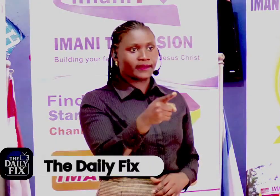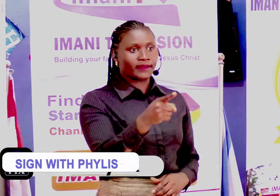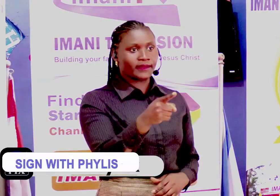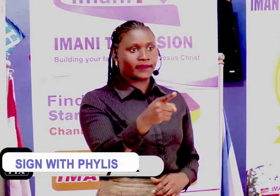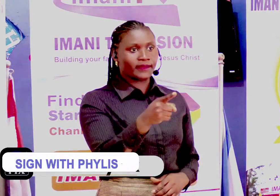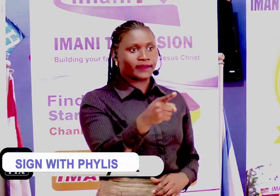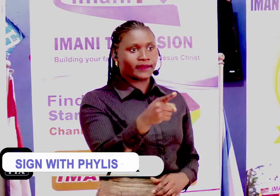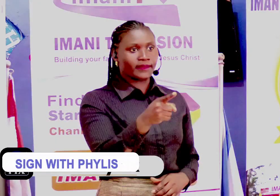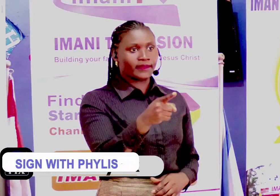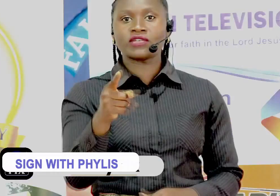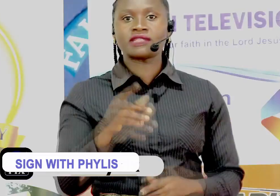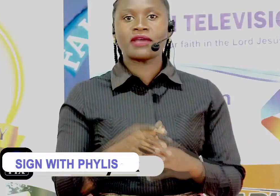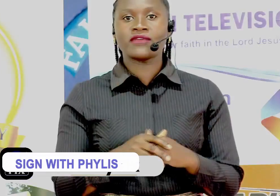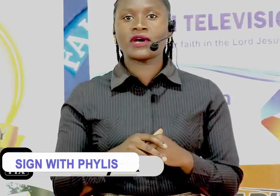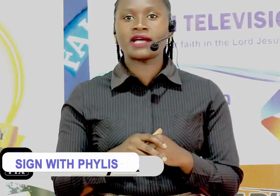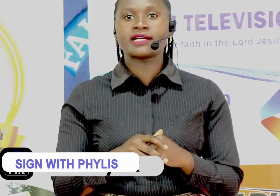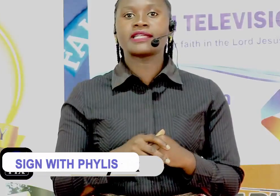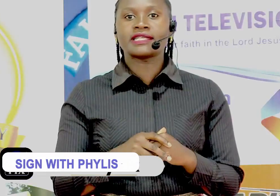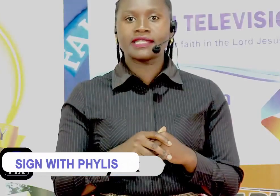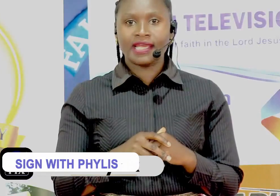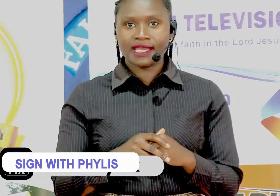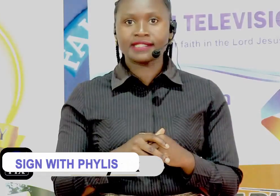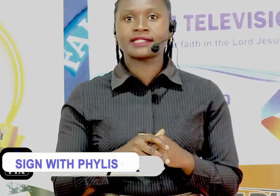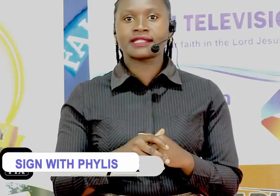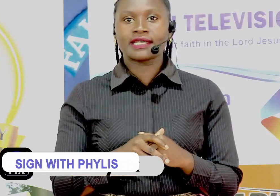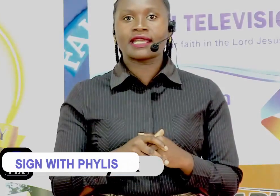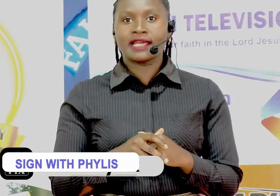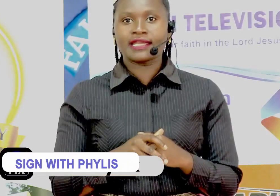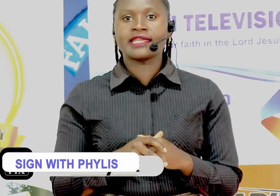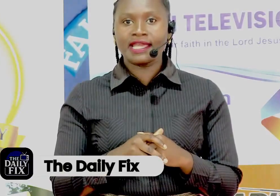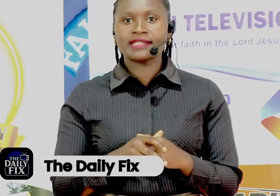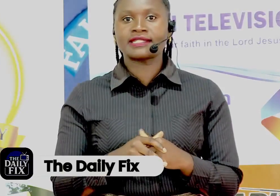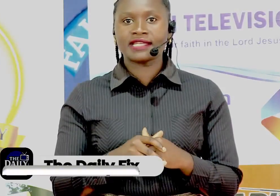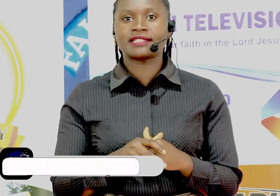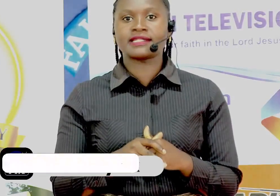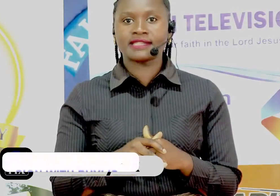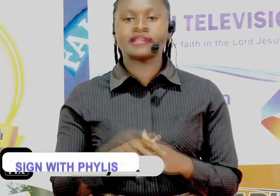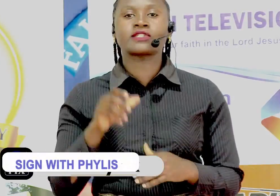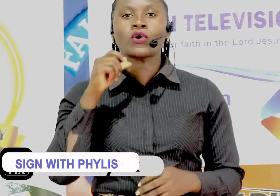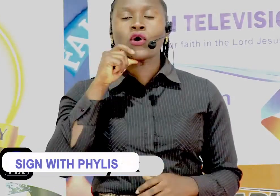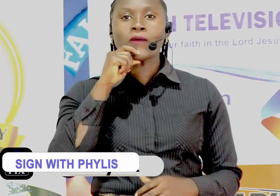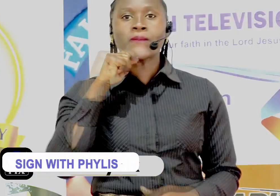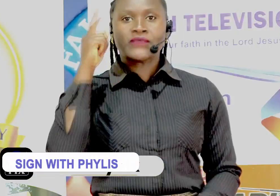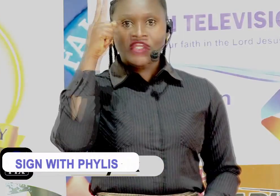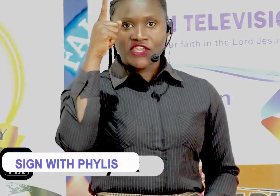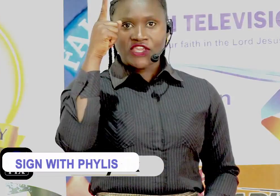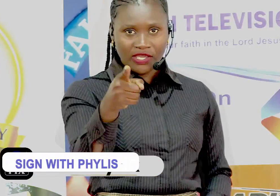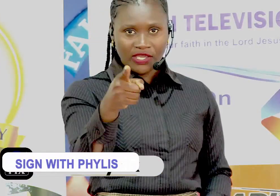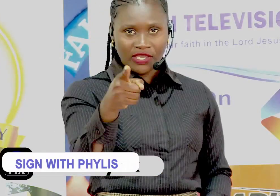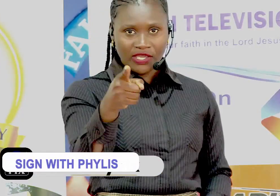Do it, my viewer. Yes, that is it. So he.